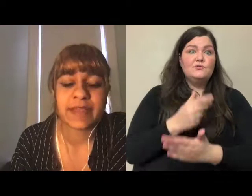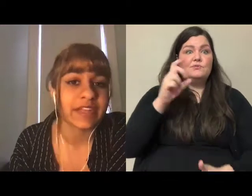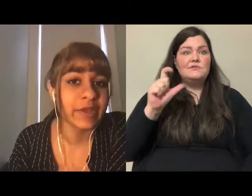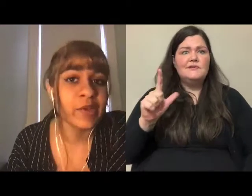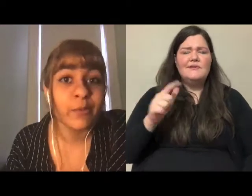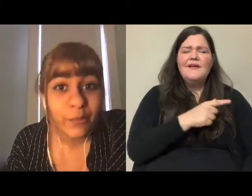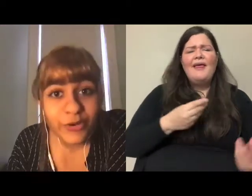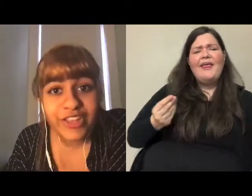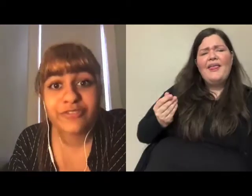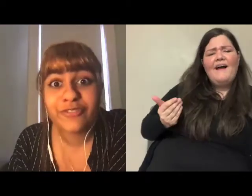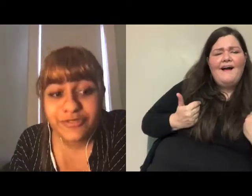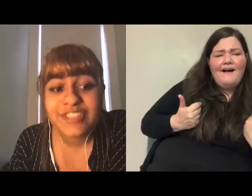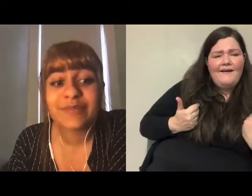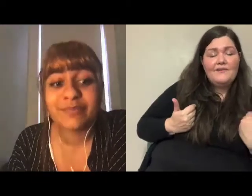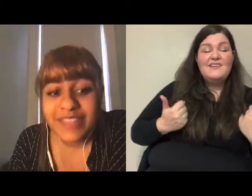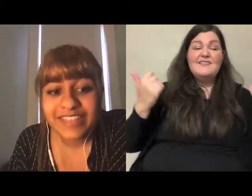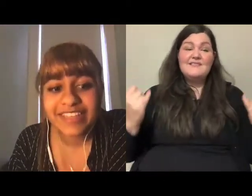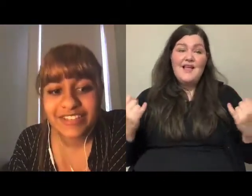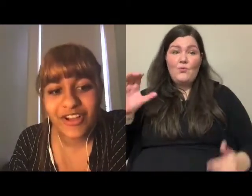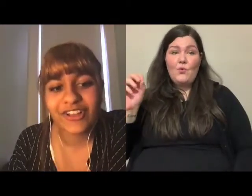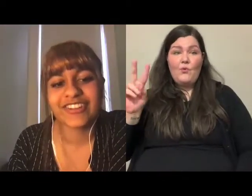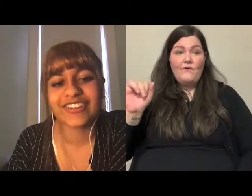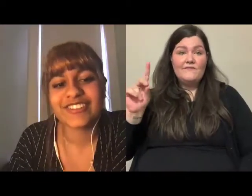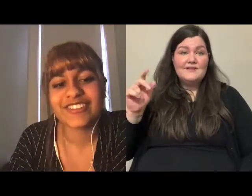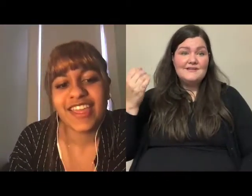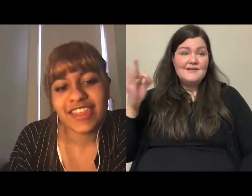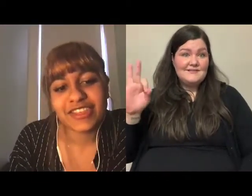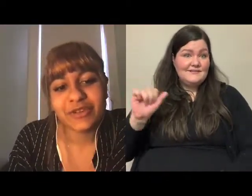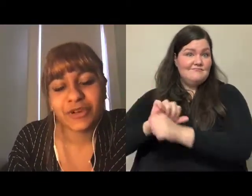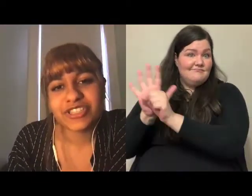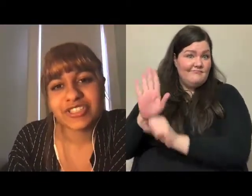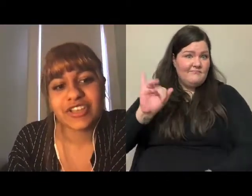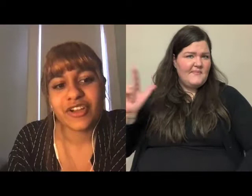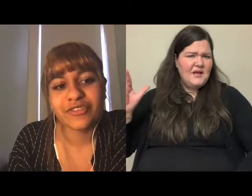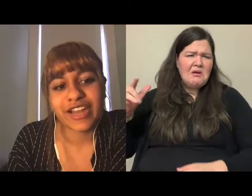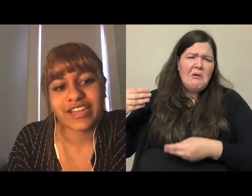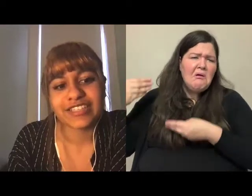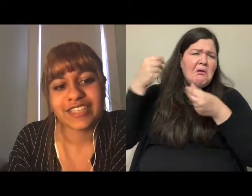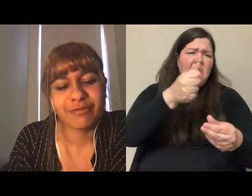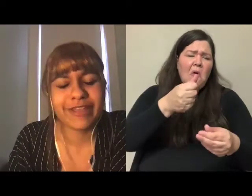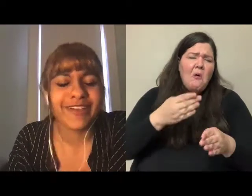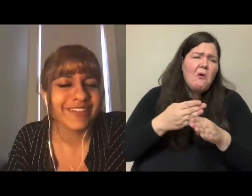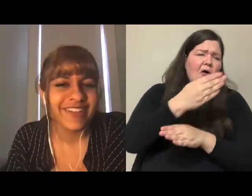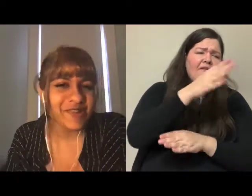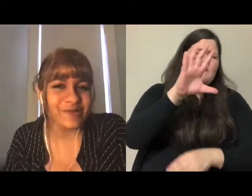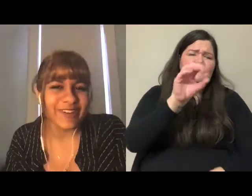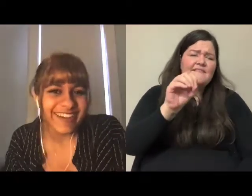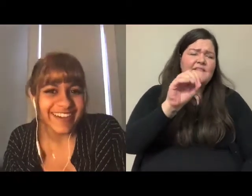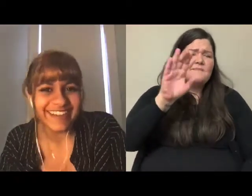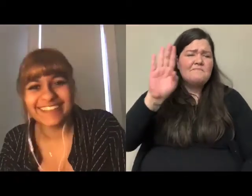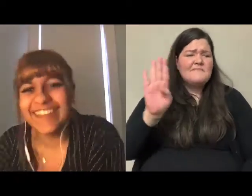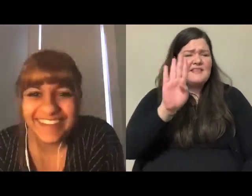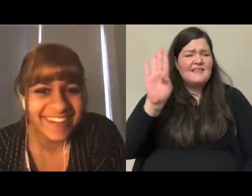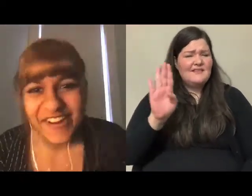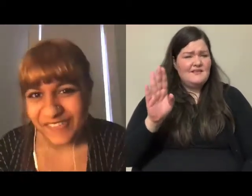is spending more than $50 billion in the emergency COVID-19 bill.